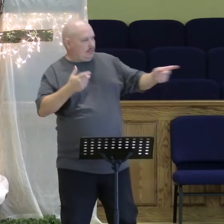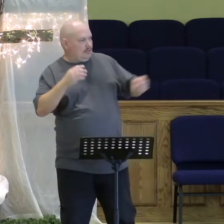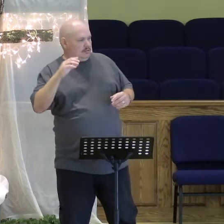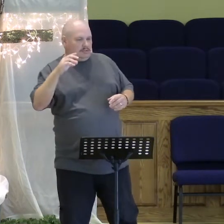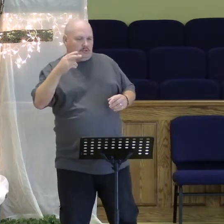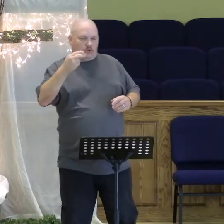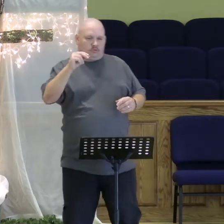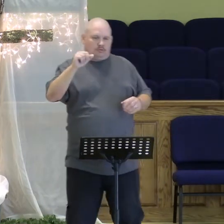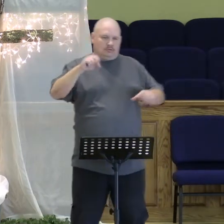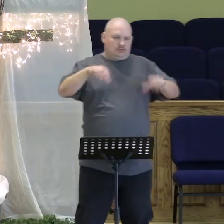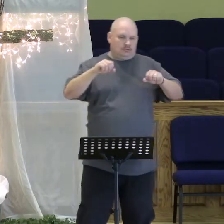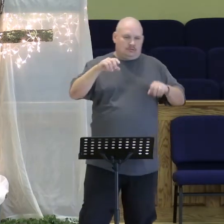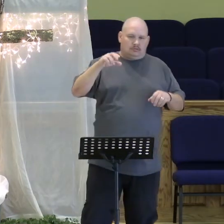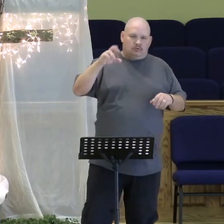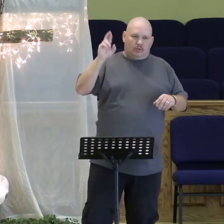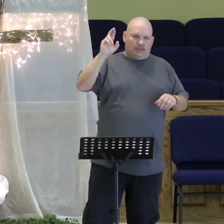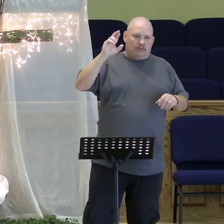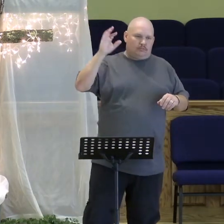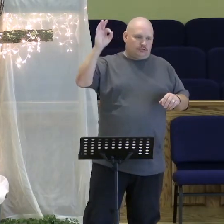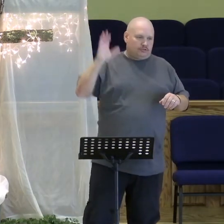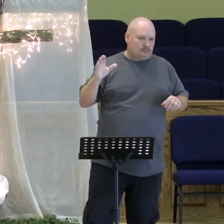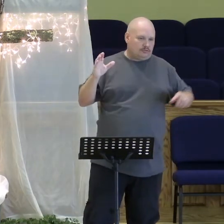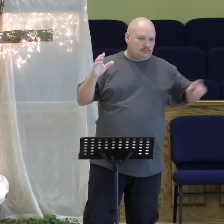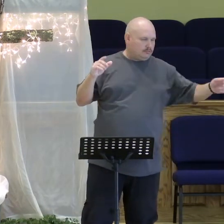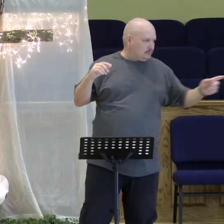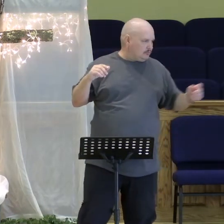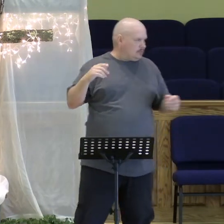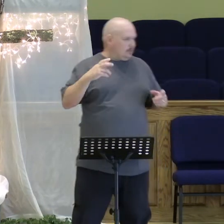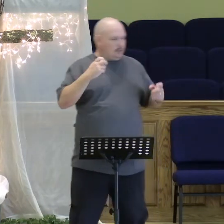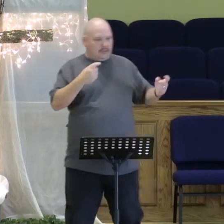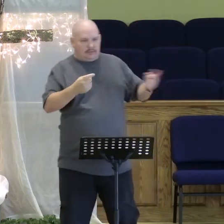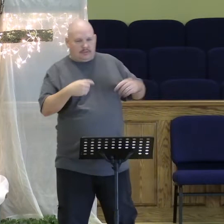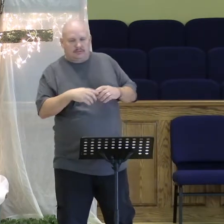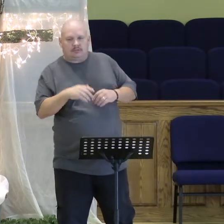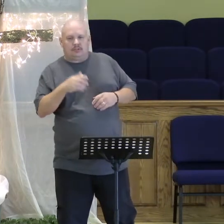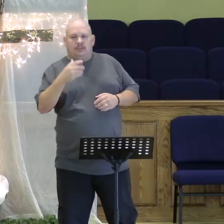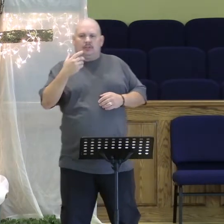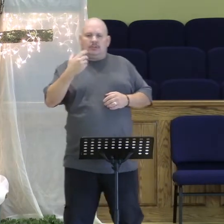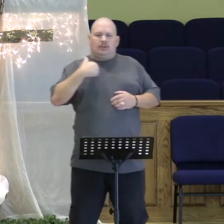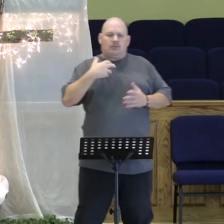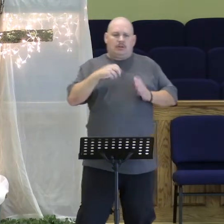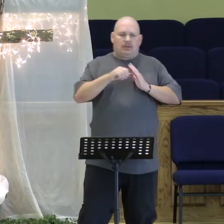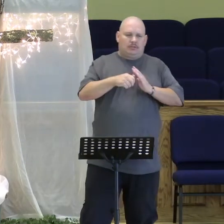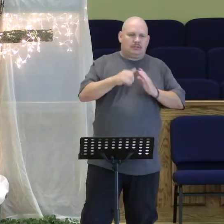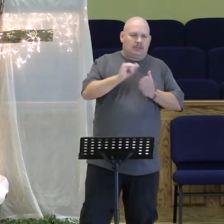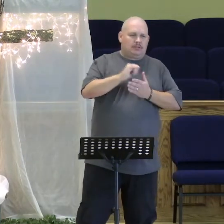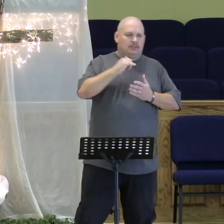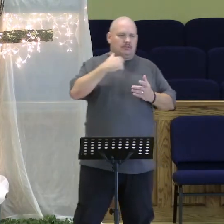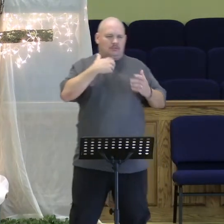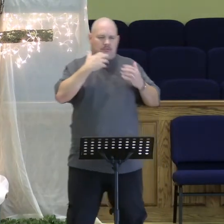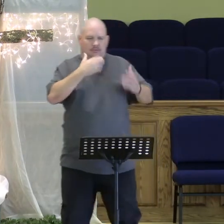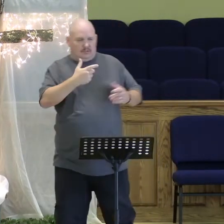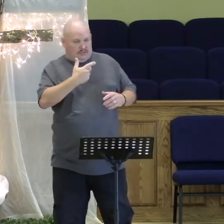I'm going to introduce our host now, Pastor Randy. He's going to come. I really want to emphasize